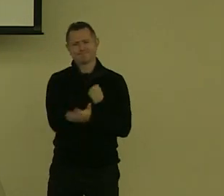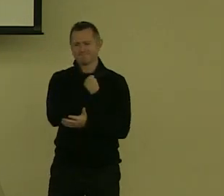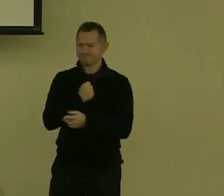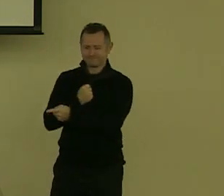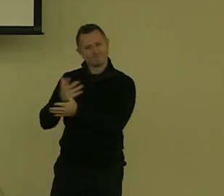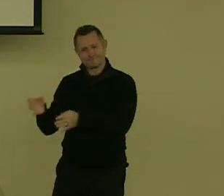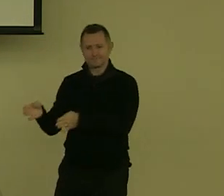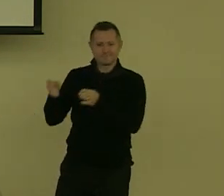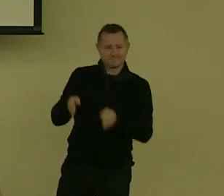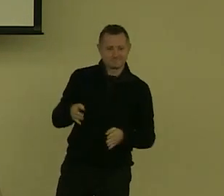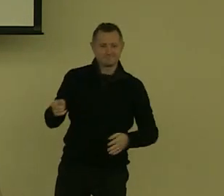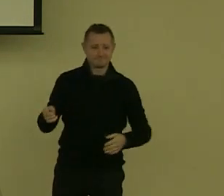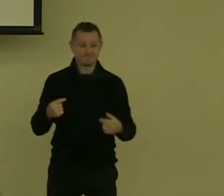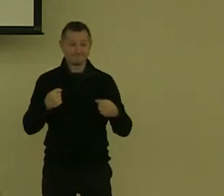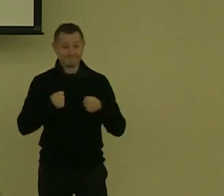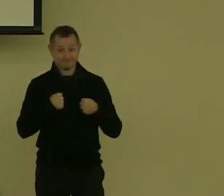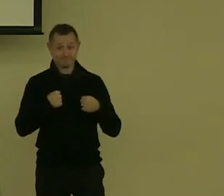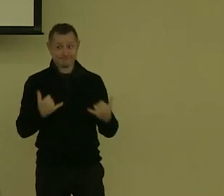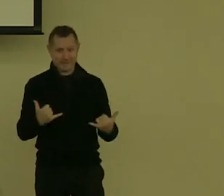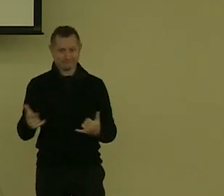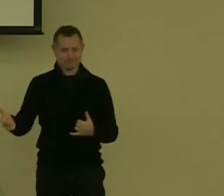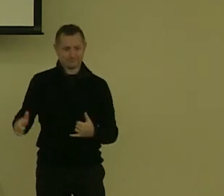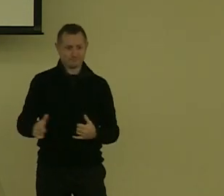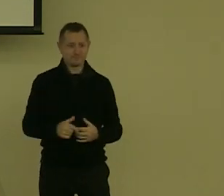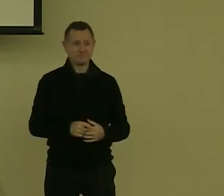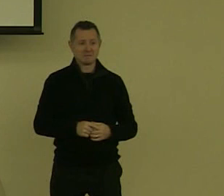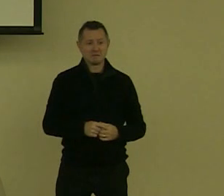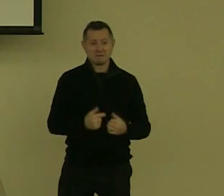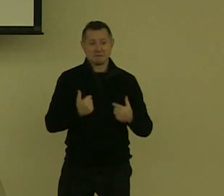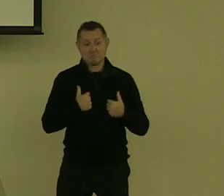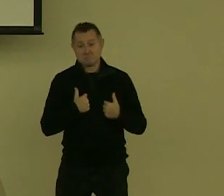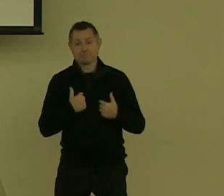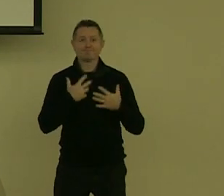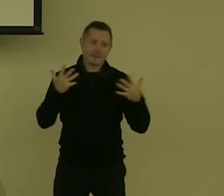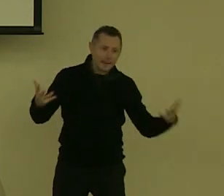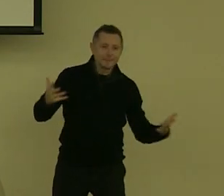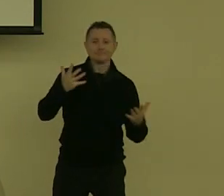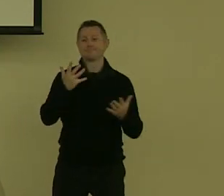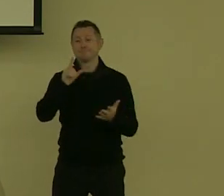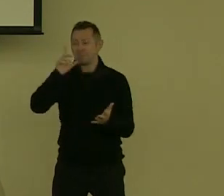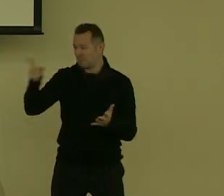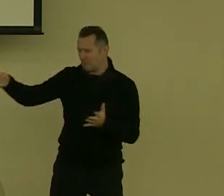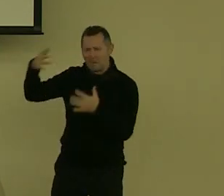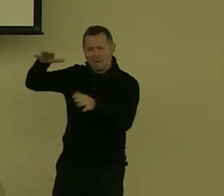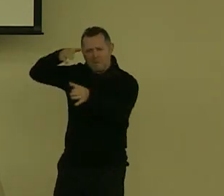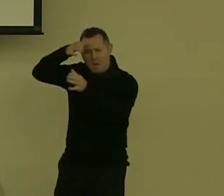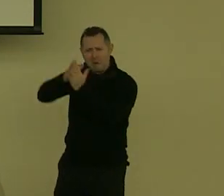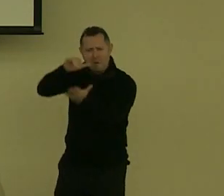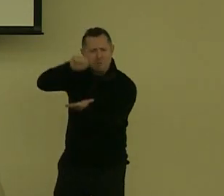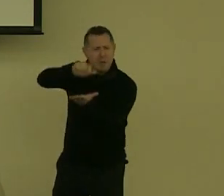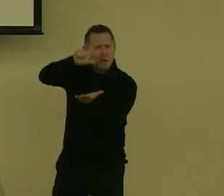I don't have any academic books published yet. I do have one that I've been working on slowly. I've spent a lot of